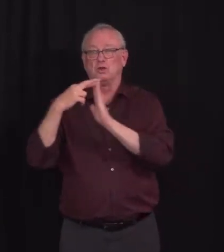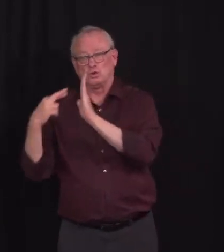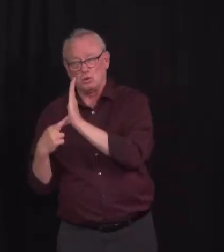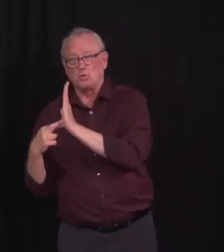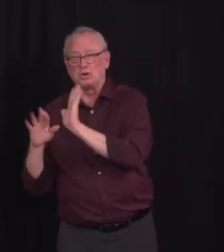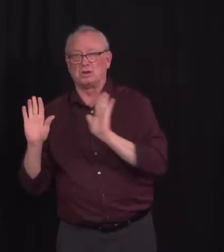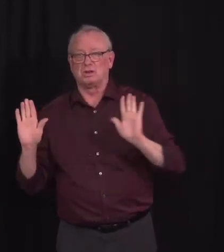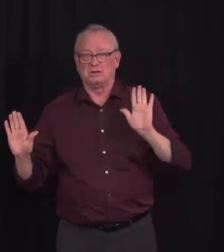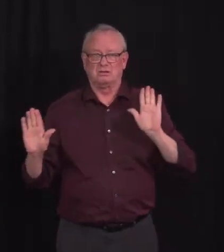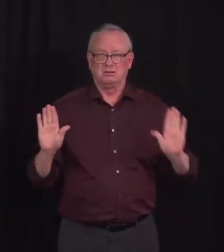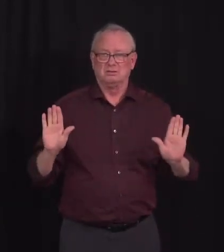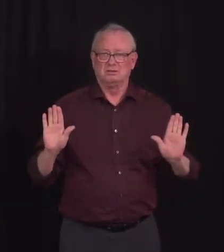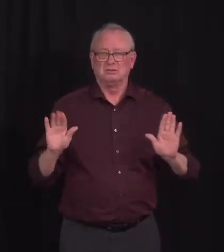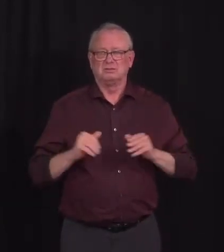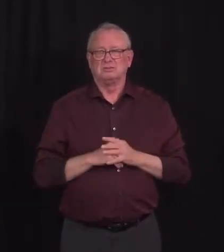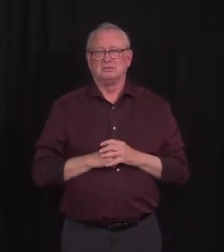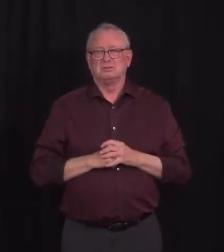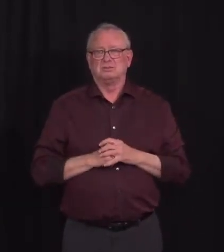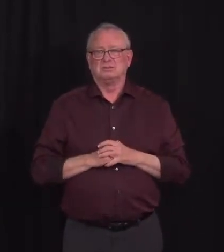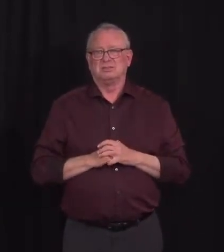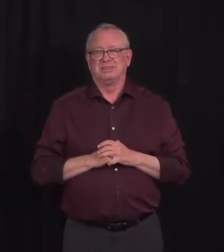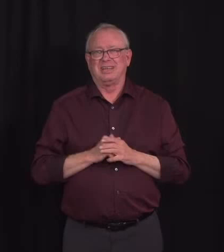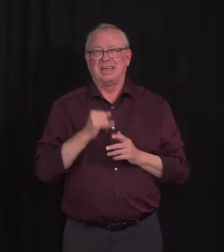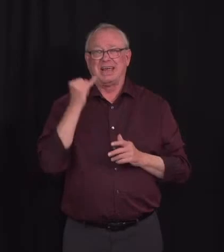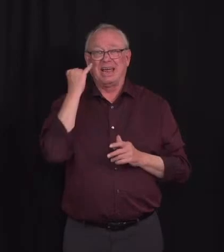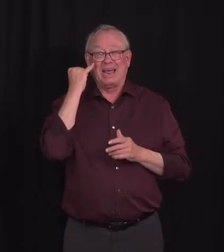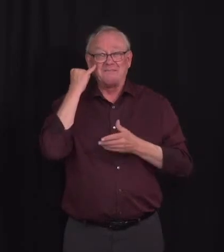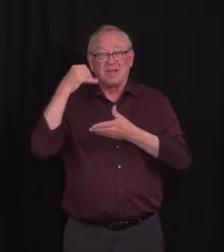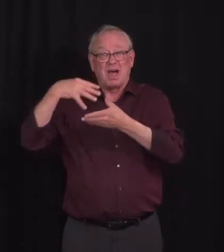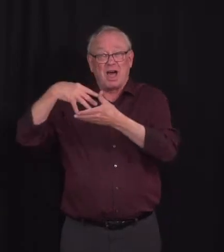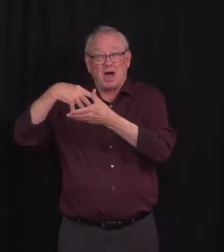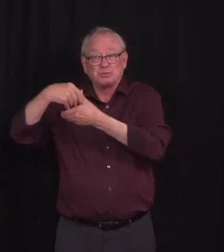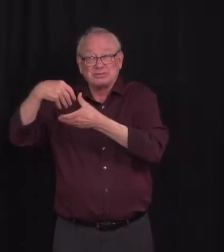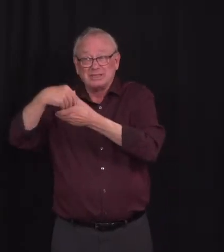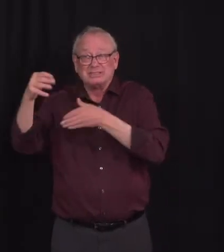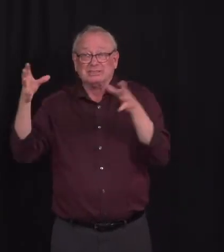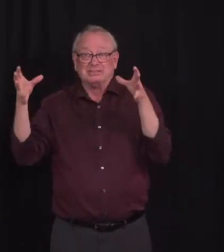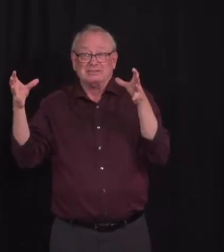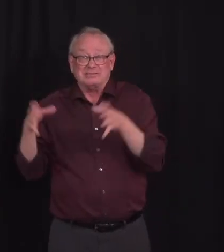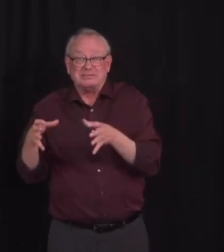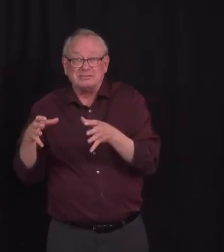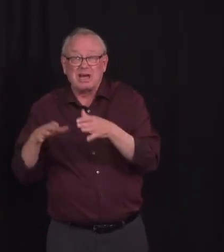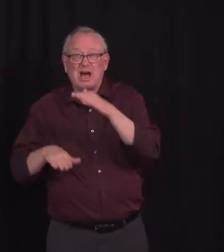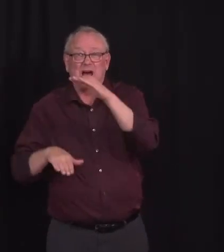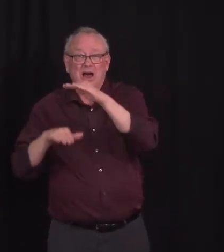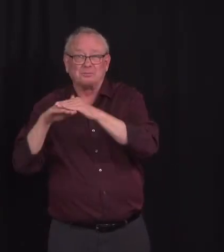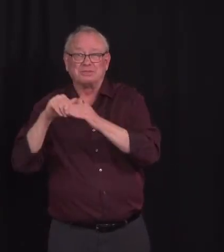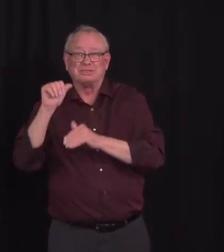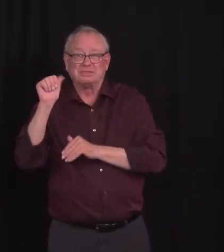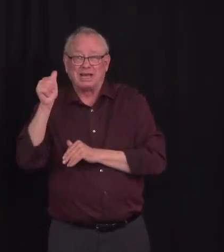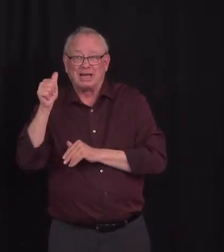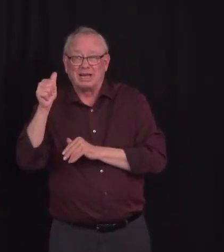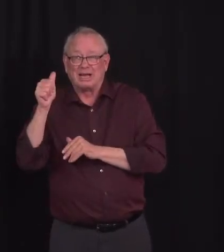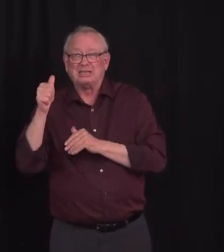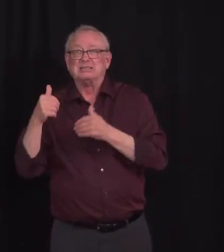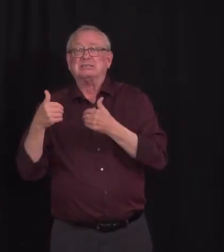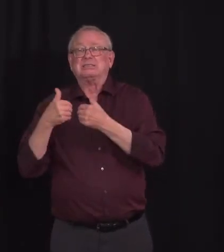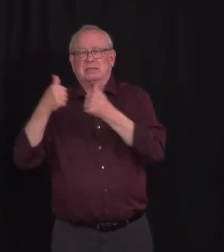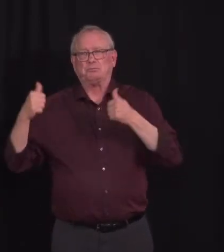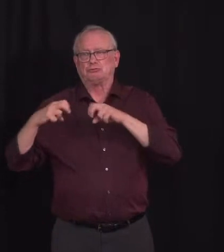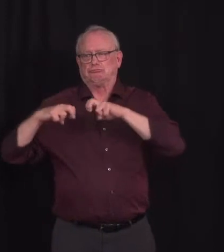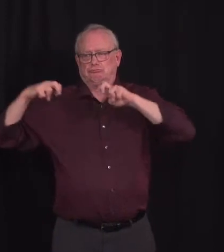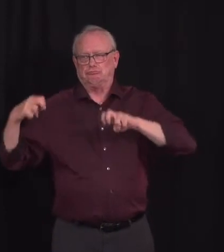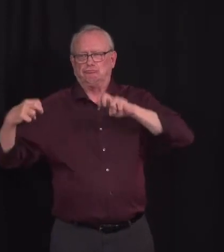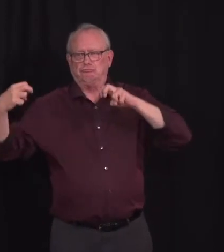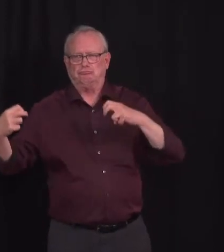meter requirement is part of those outdoor social gathering requirements. With respect to traversing through an indoor space, one of the